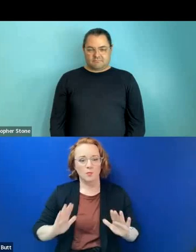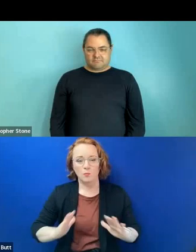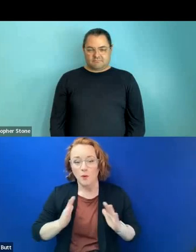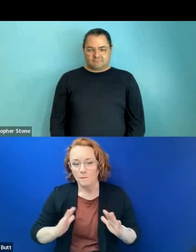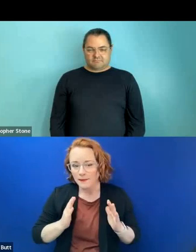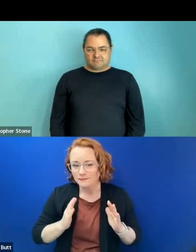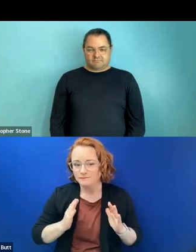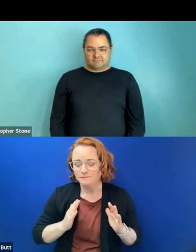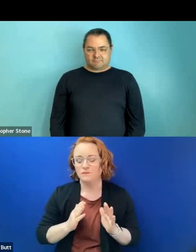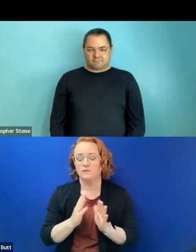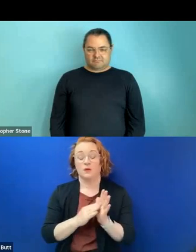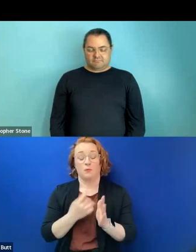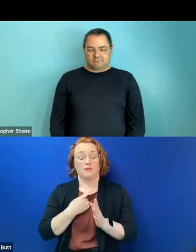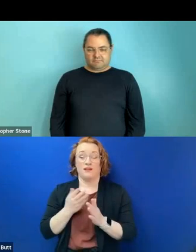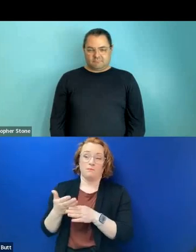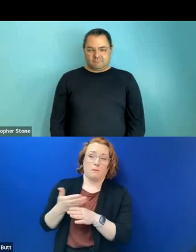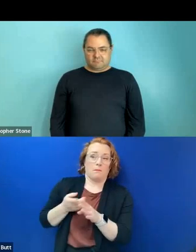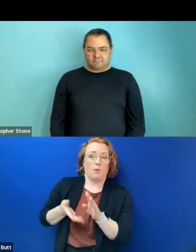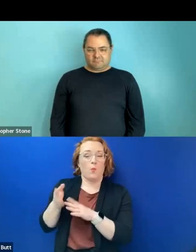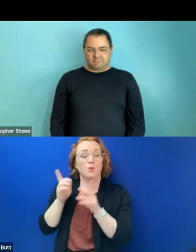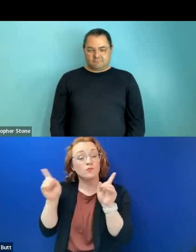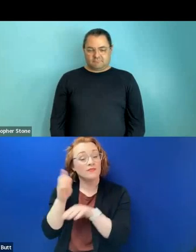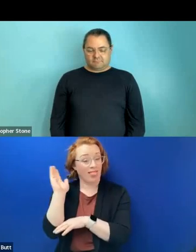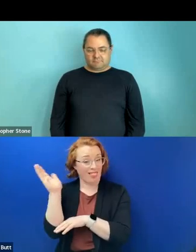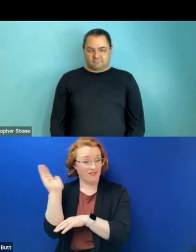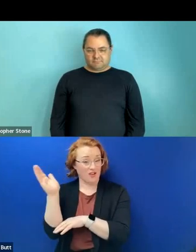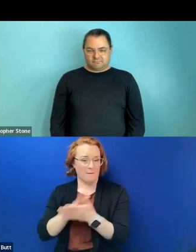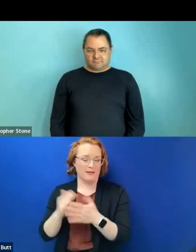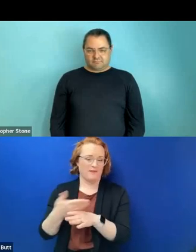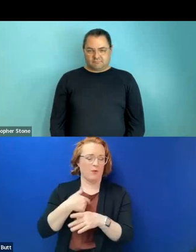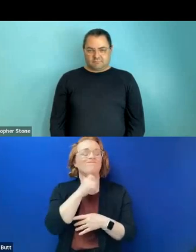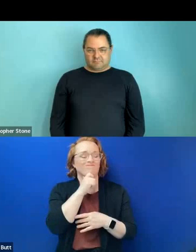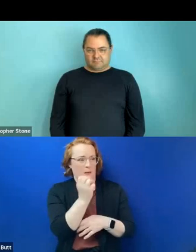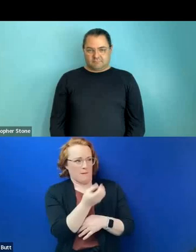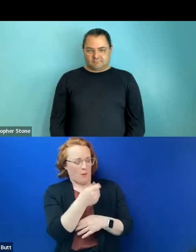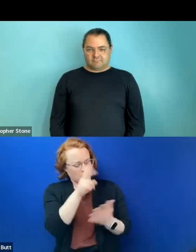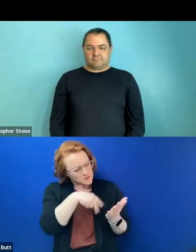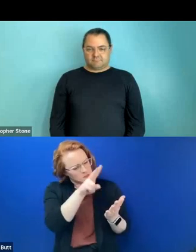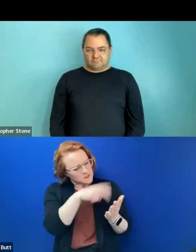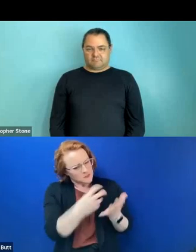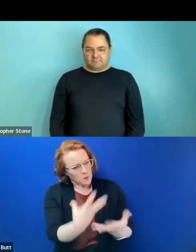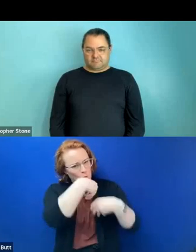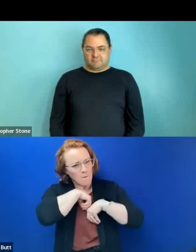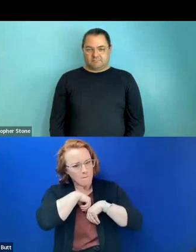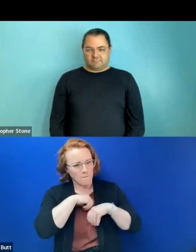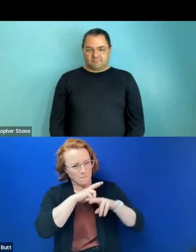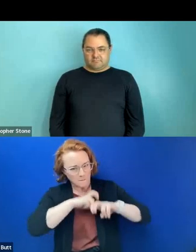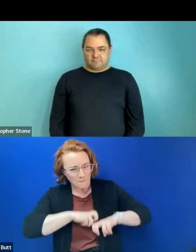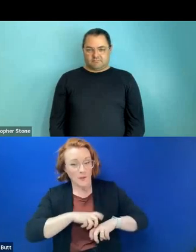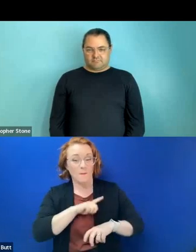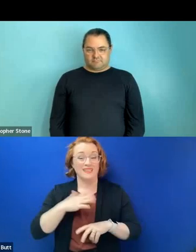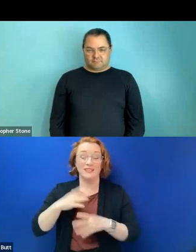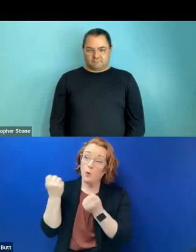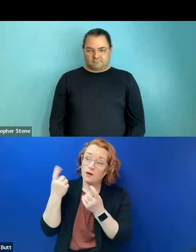let's say, a university lecture, then I need to read the slides beforehand. I need to know what the student is doing, but I might not